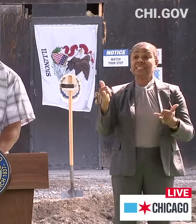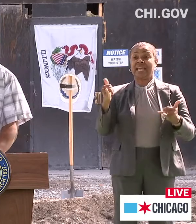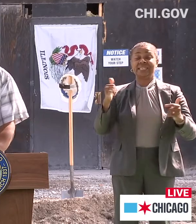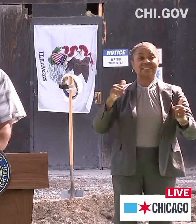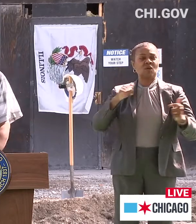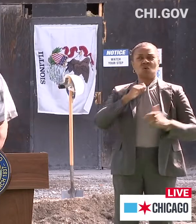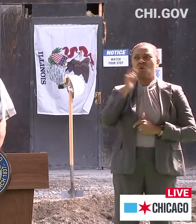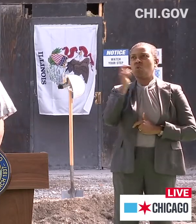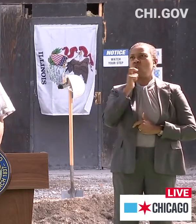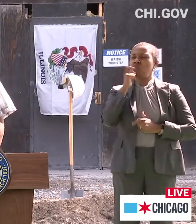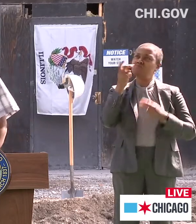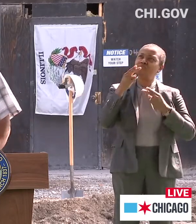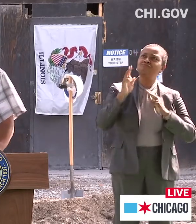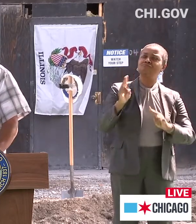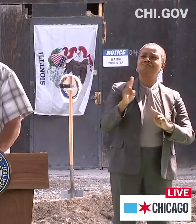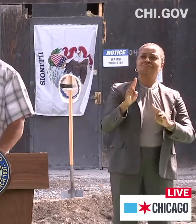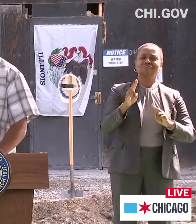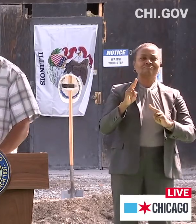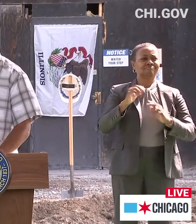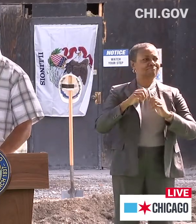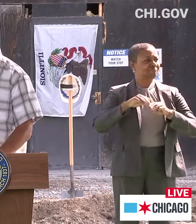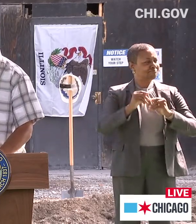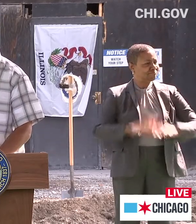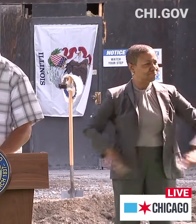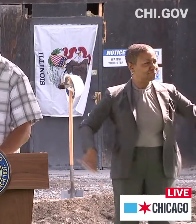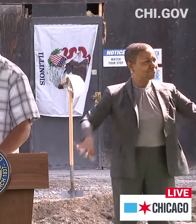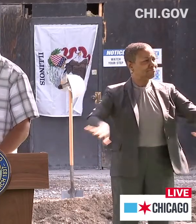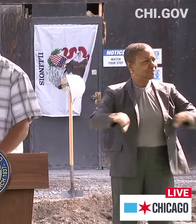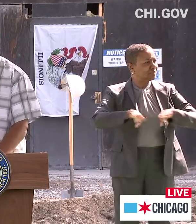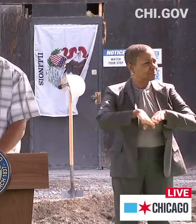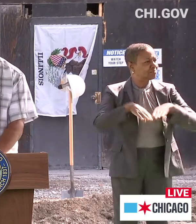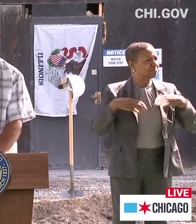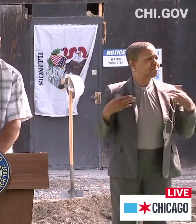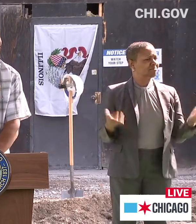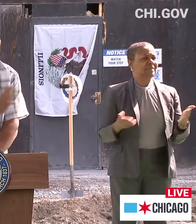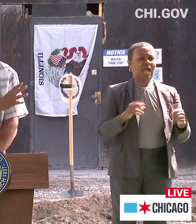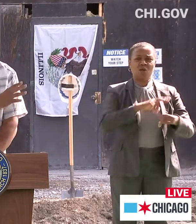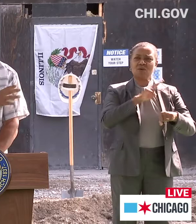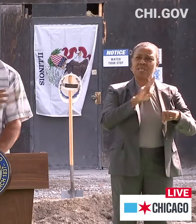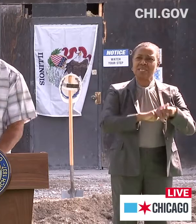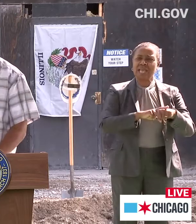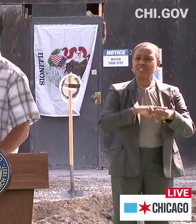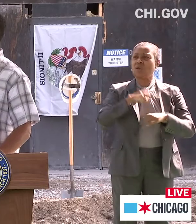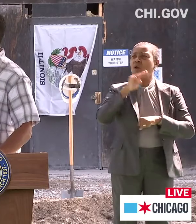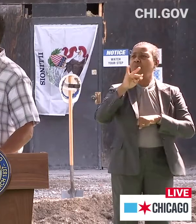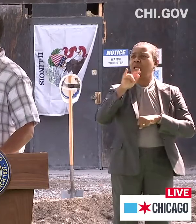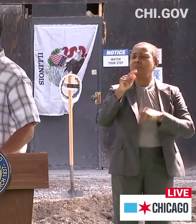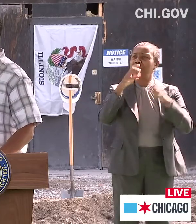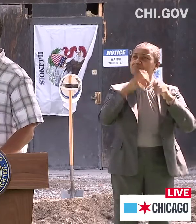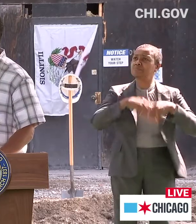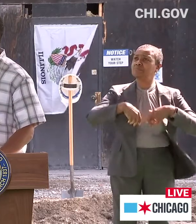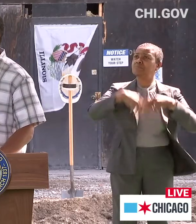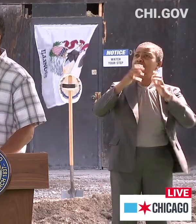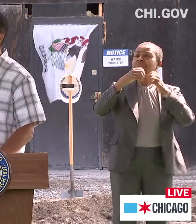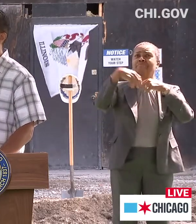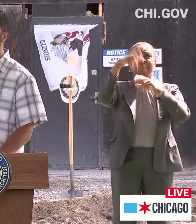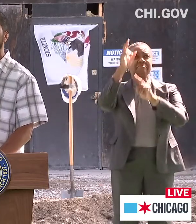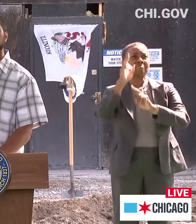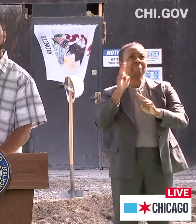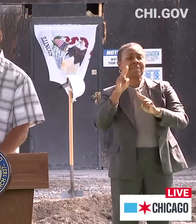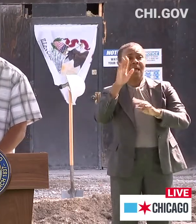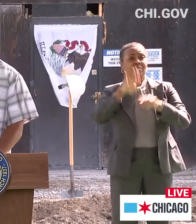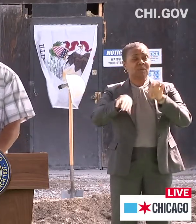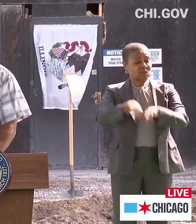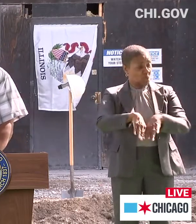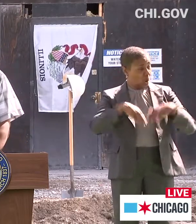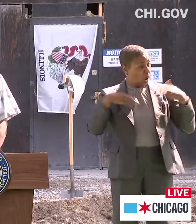grand gem is to break ground on our national monument so we can get this place landscaped and we can get this building open so we